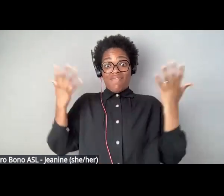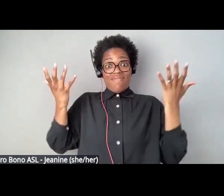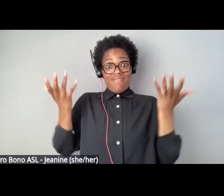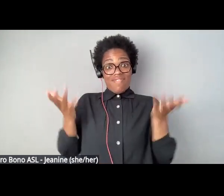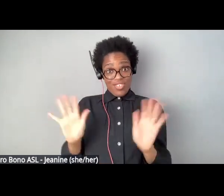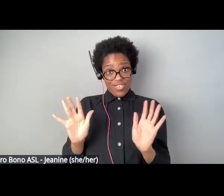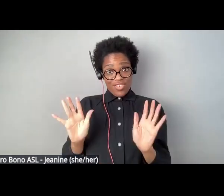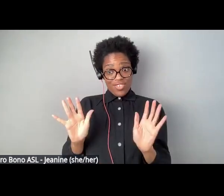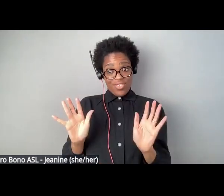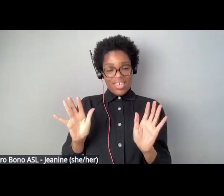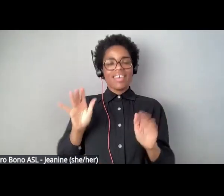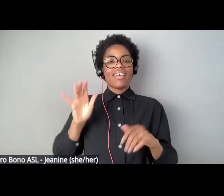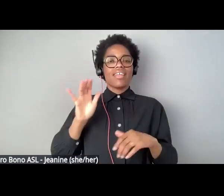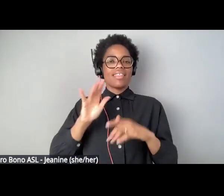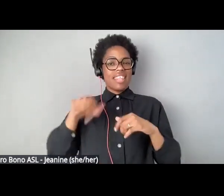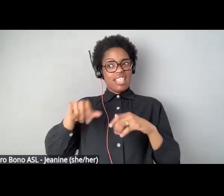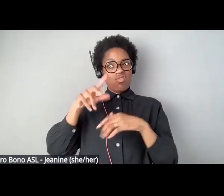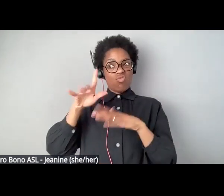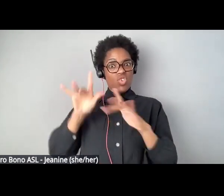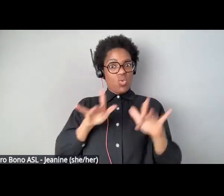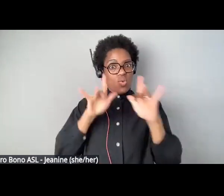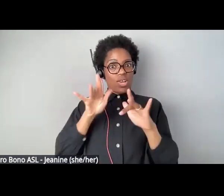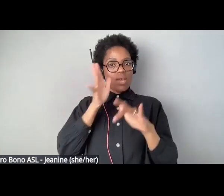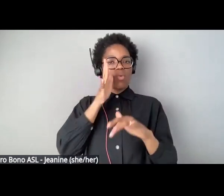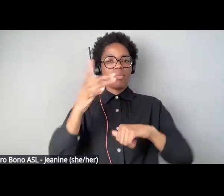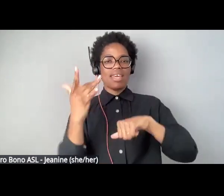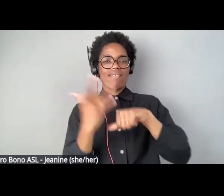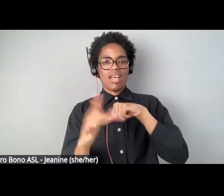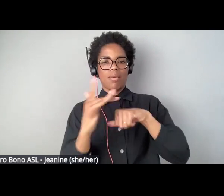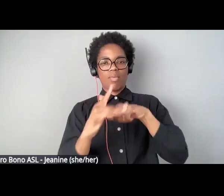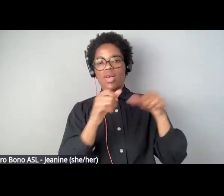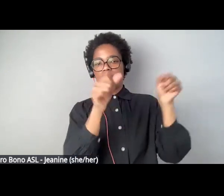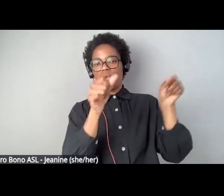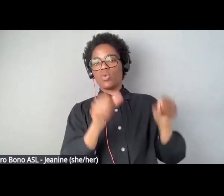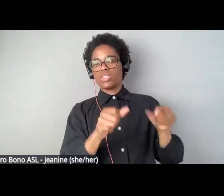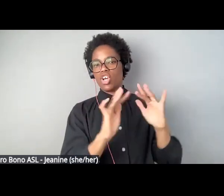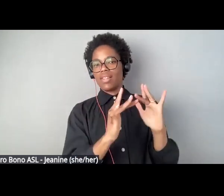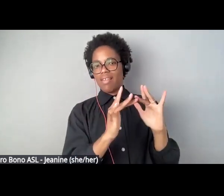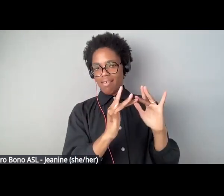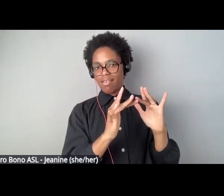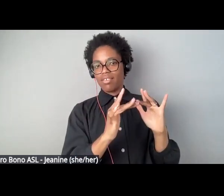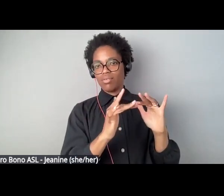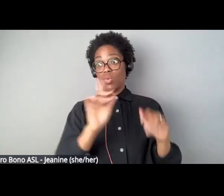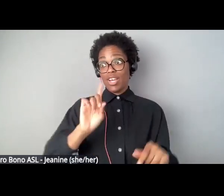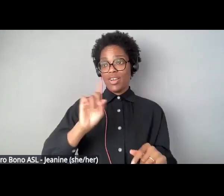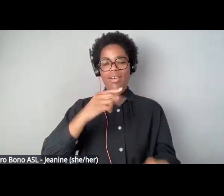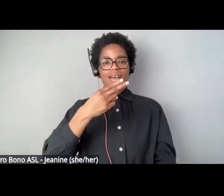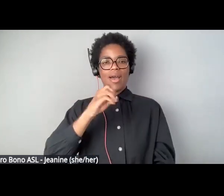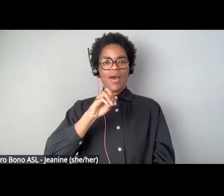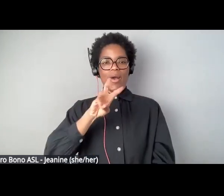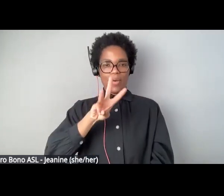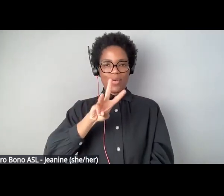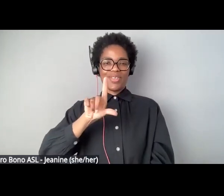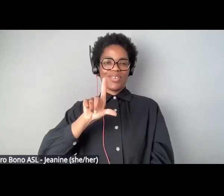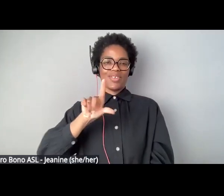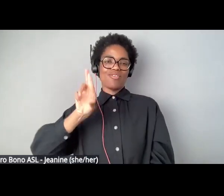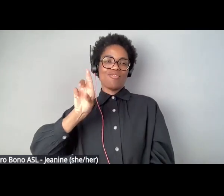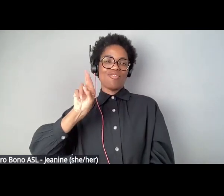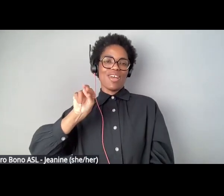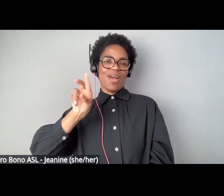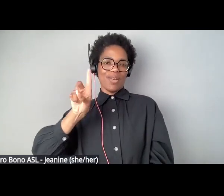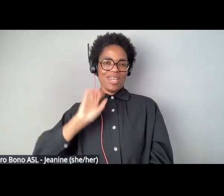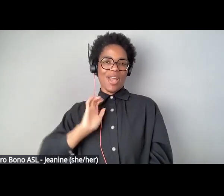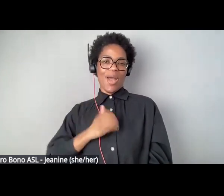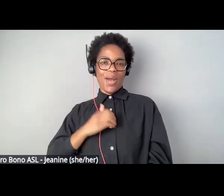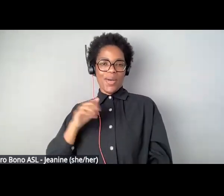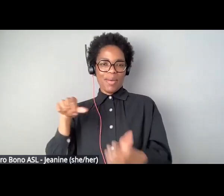manual process, so it won't be immediate, but if you need to come back and watch something later, you can. Oh my gosh, thank you, IHOP